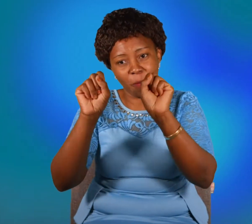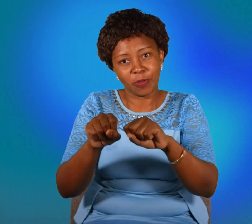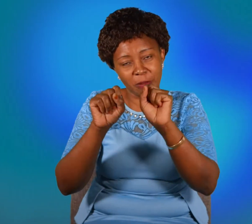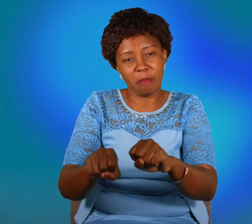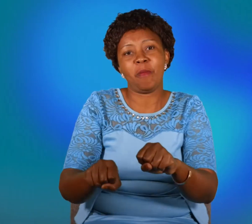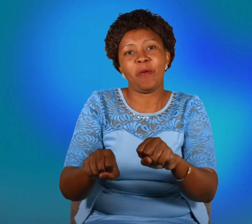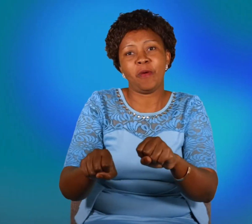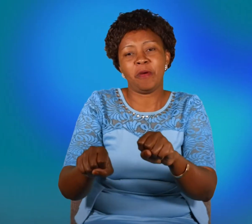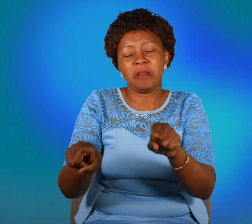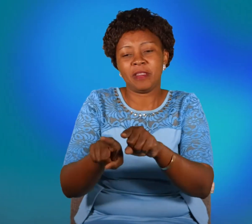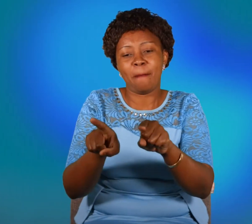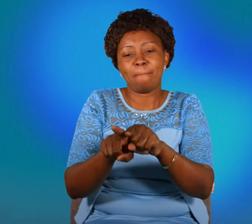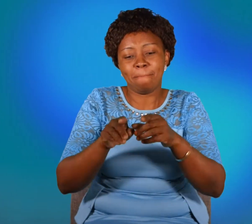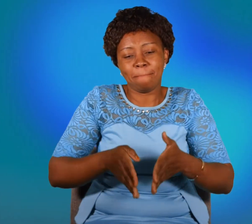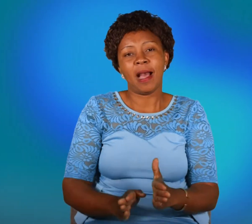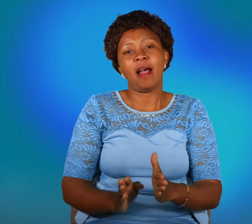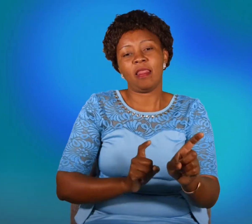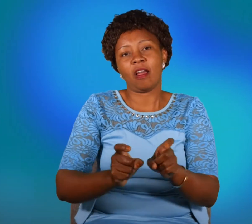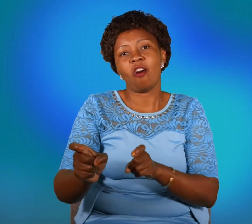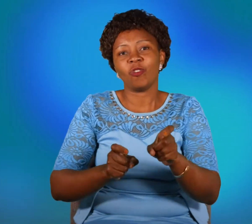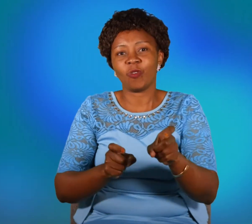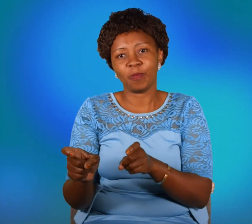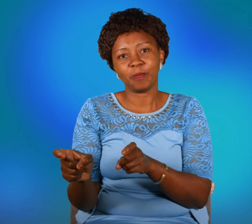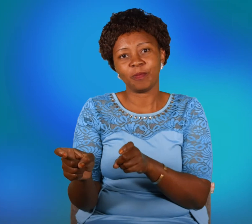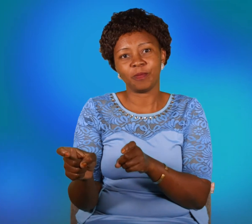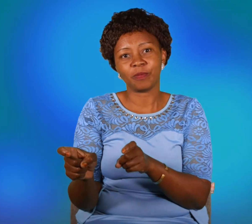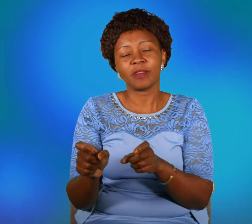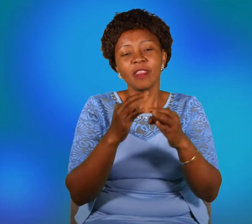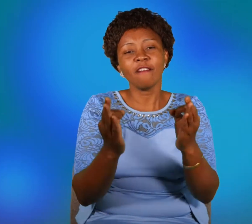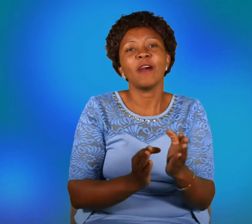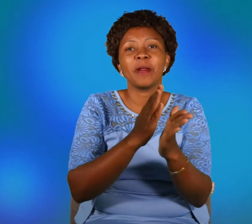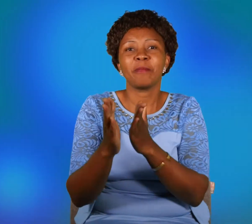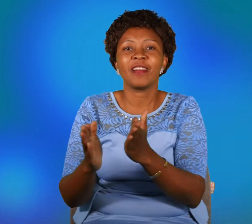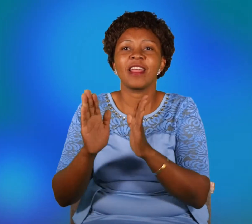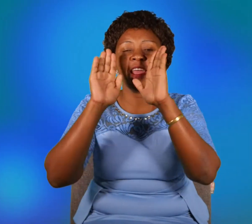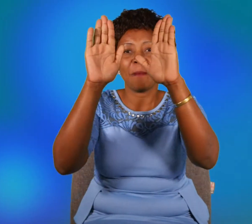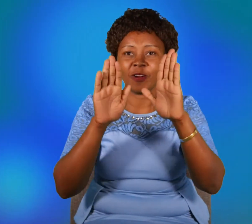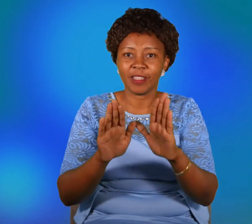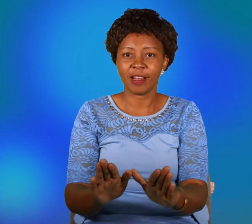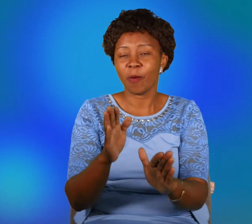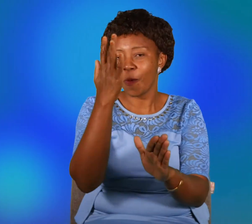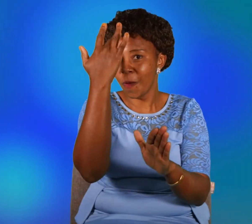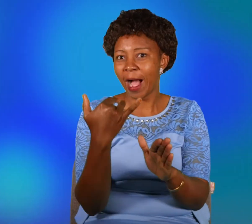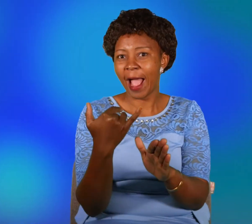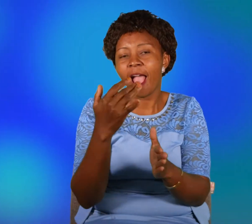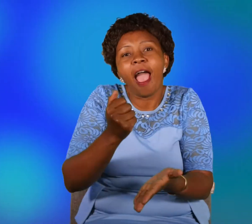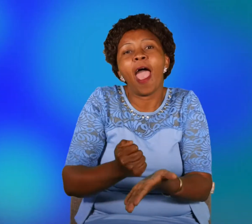also be referred to as birth control. Family planning is important mainly because it helps